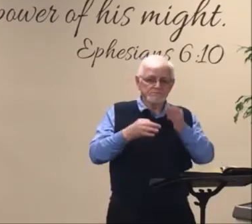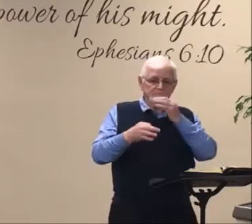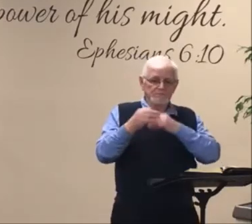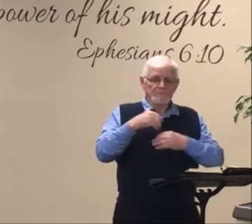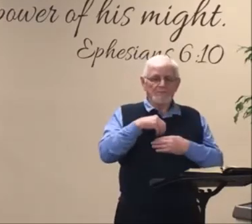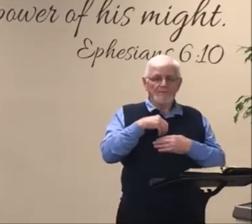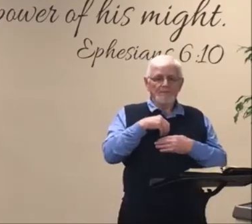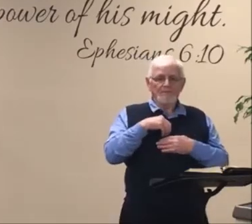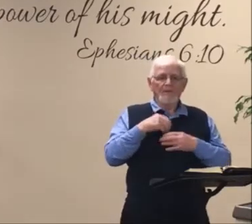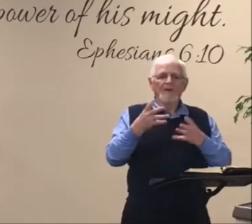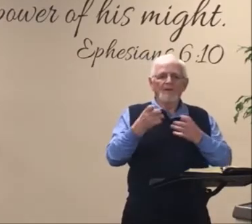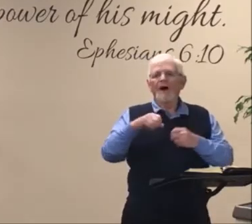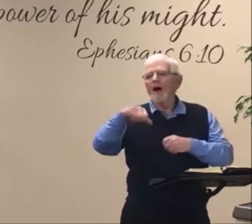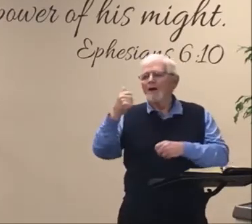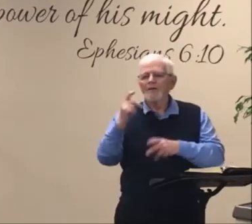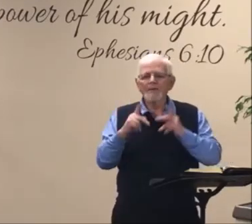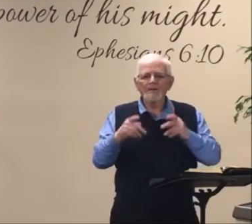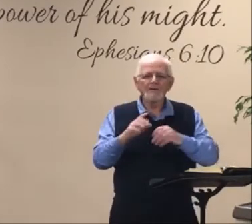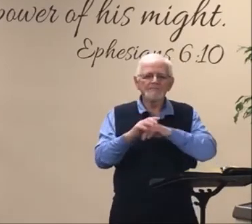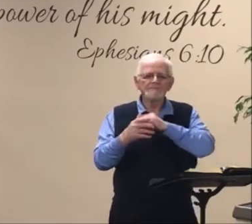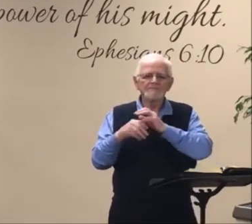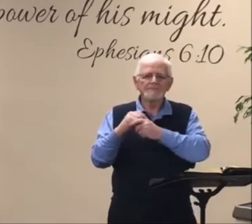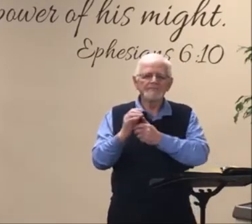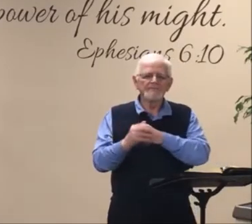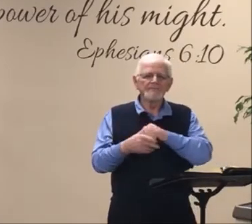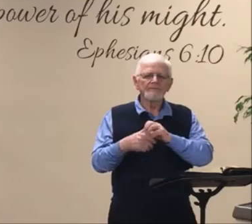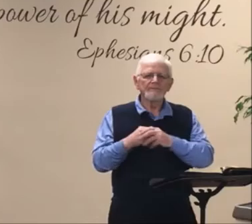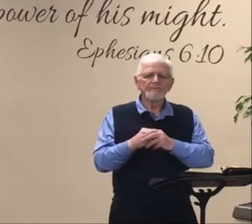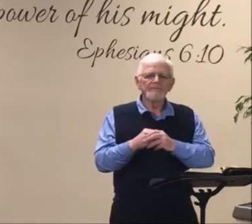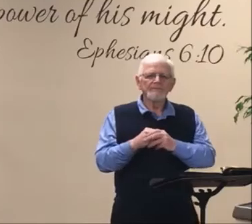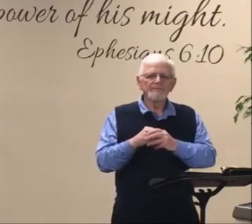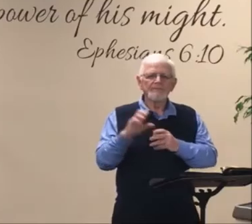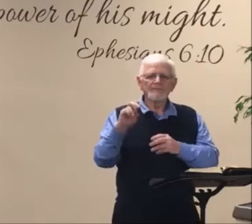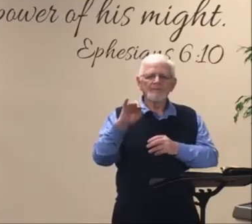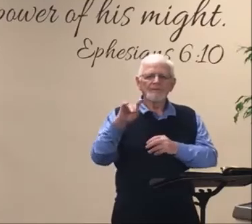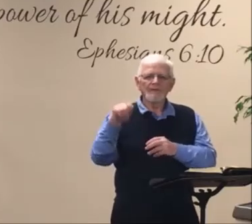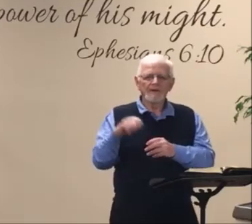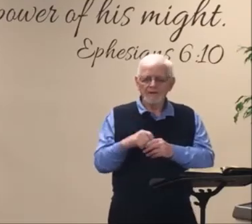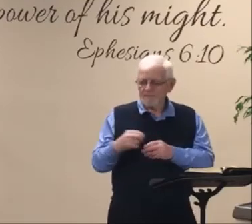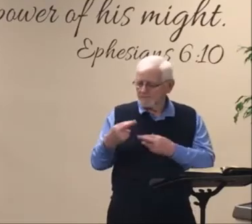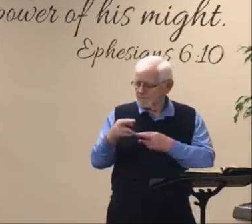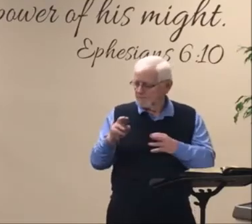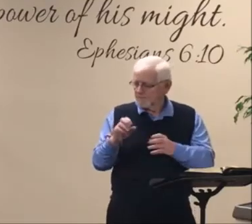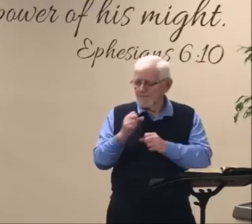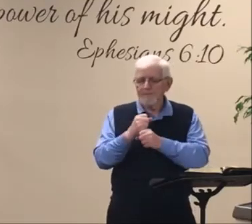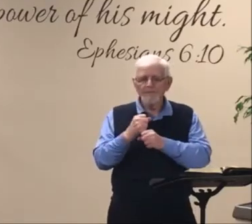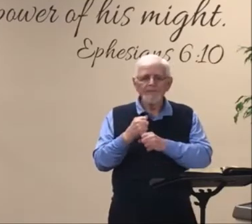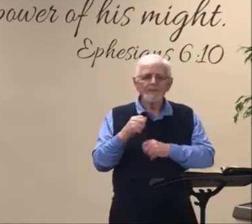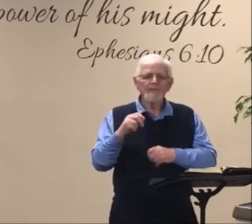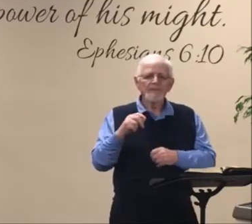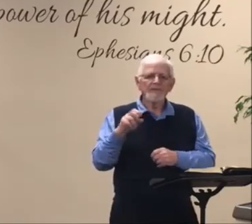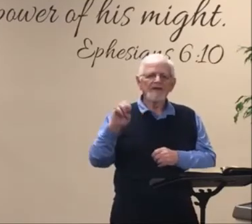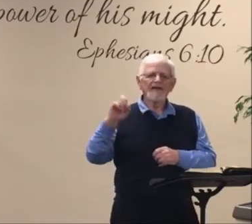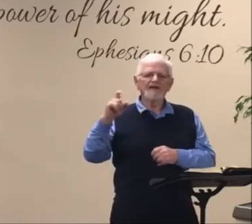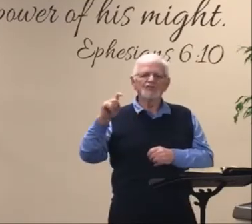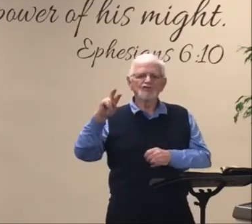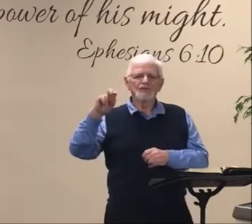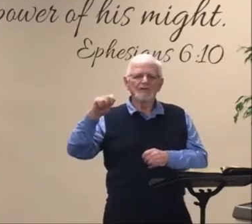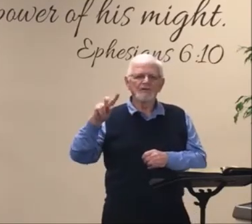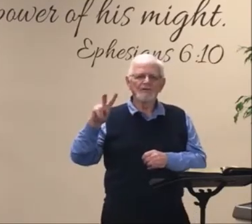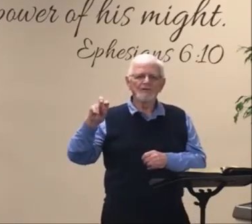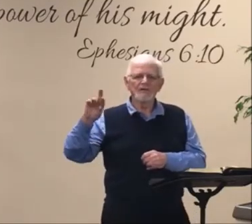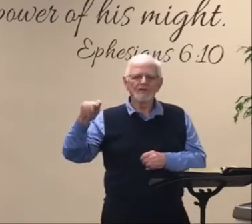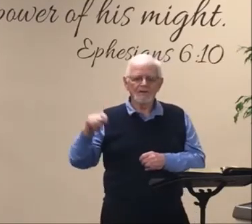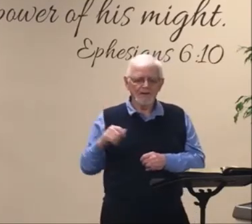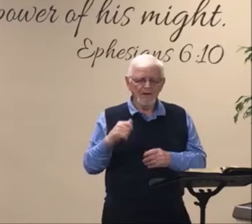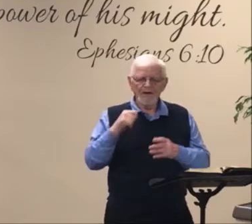extrovert, you want other people's company. I had a roommate who was an extrovert, and he said, you know, he said,